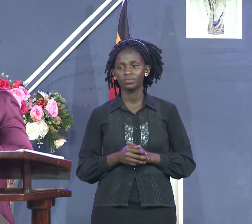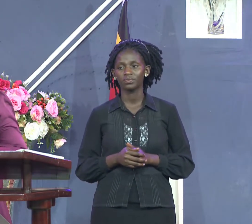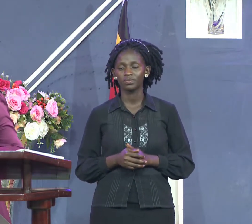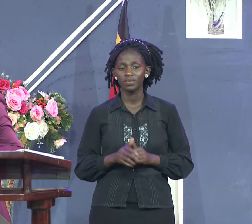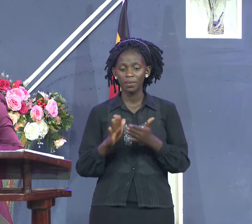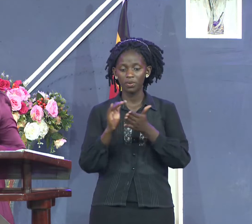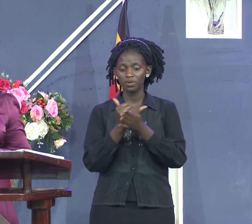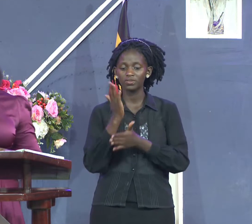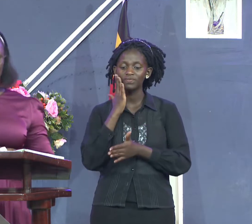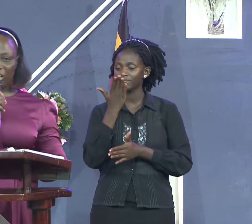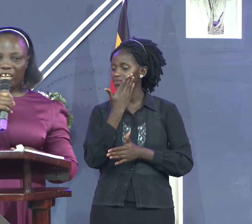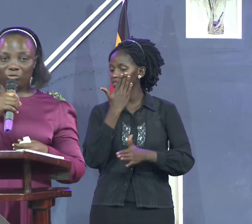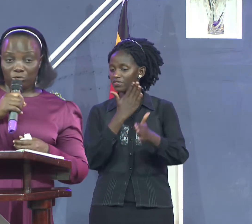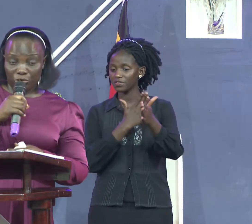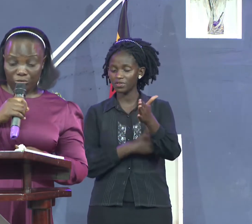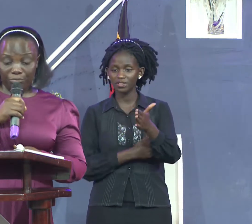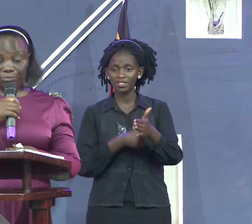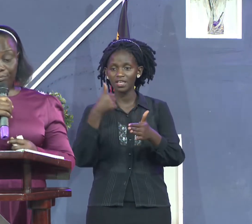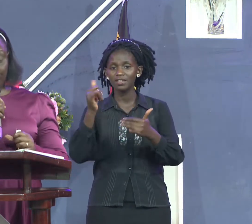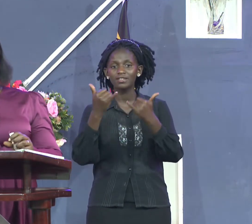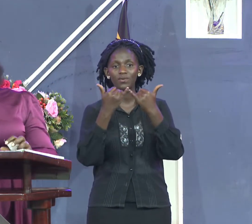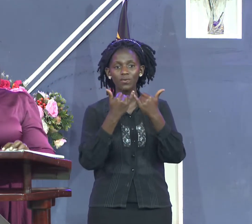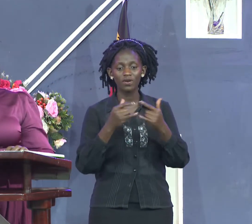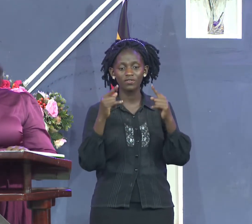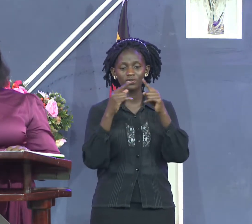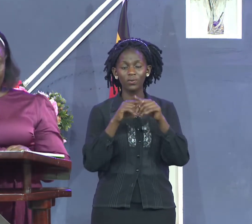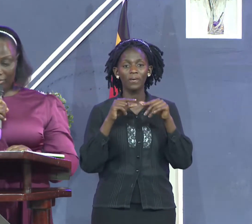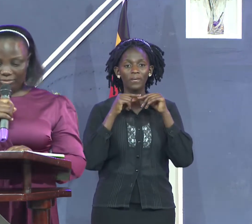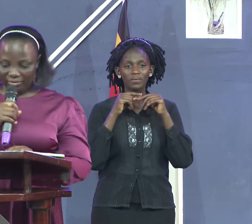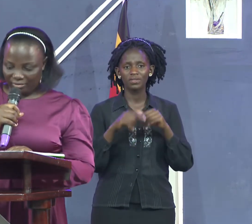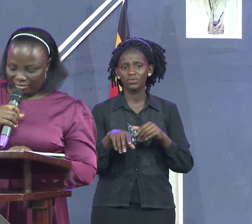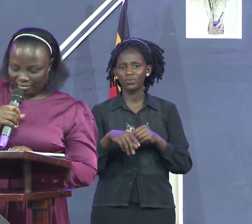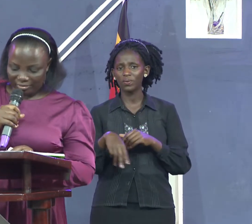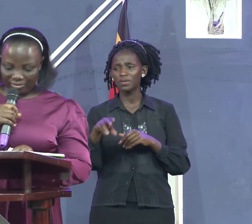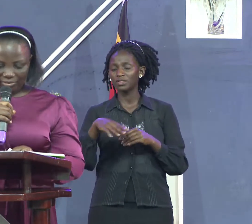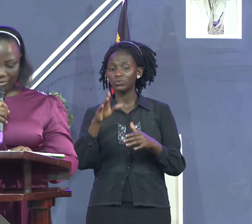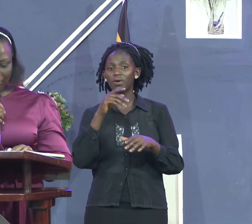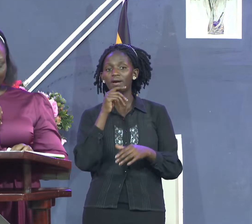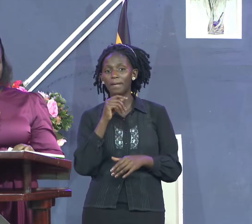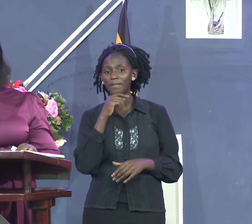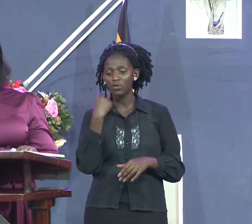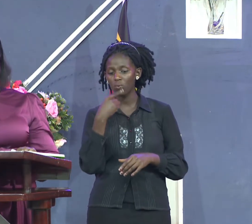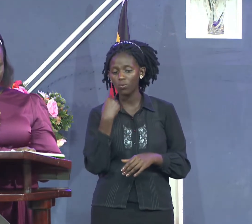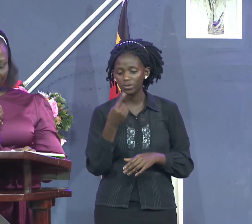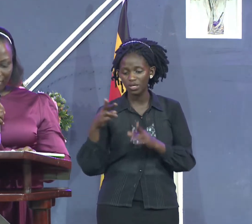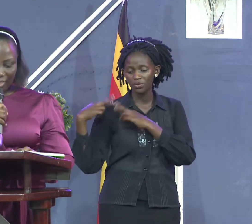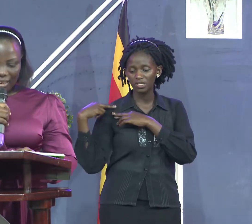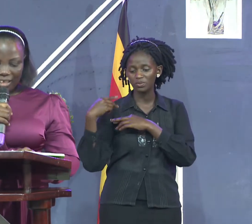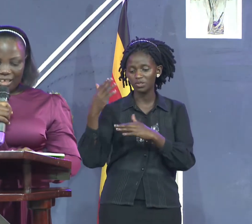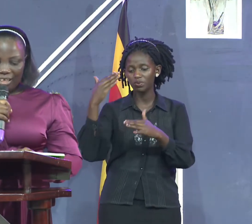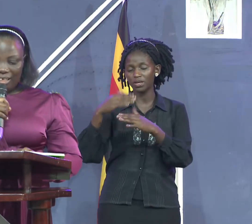Orech sacha katonda yenze mchala Lwondo. And by the grace of God, I'm Mrs. Lwondo.